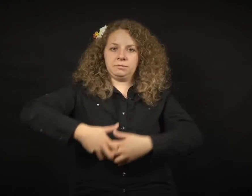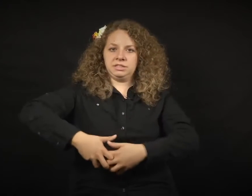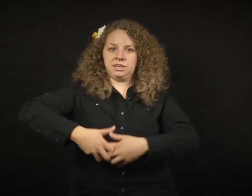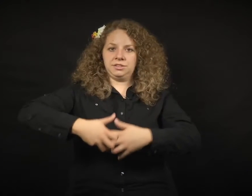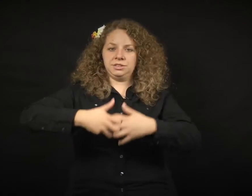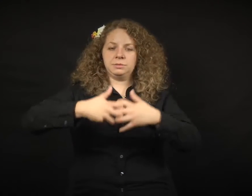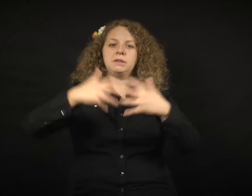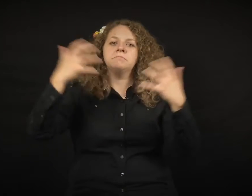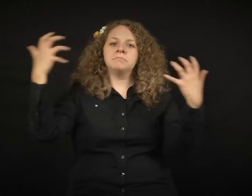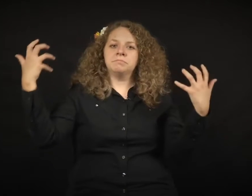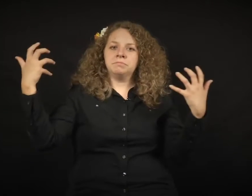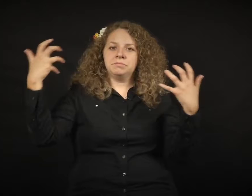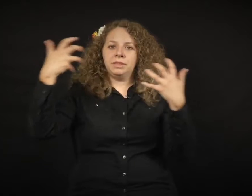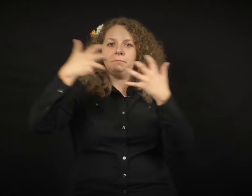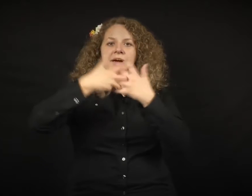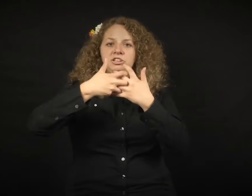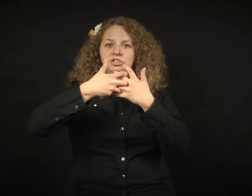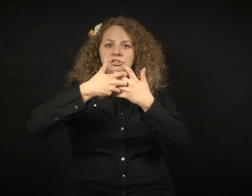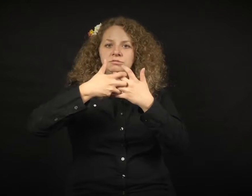coming together this way. They match.